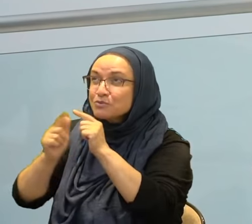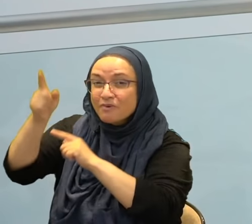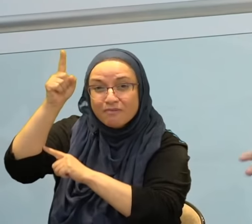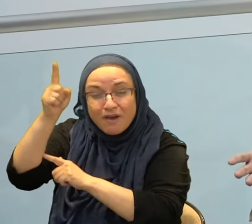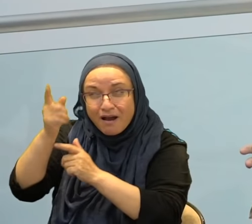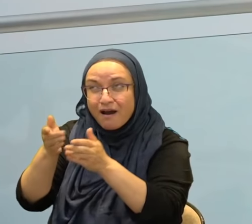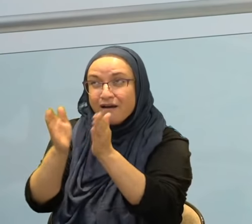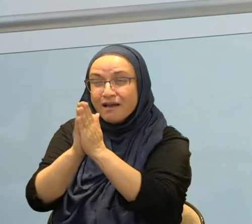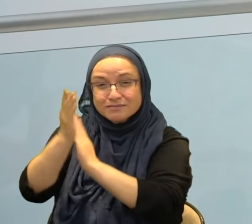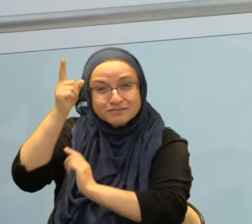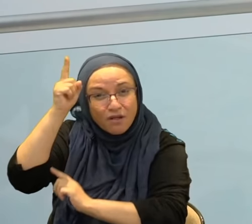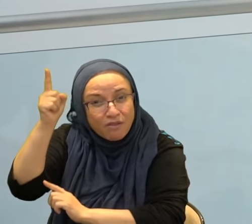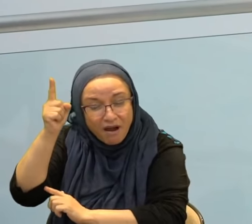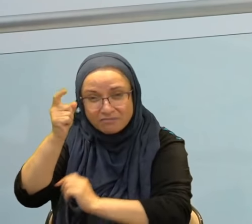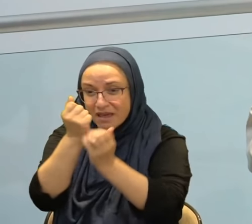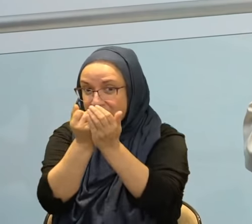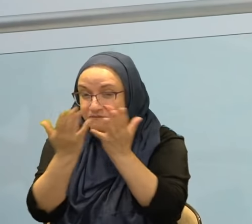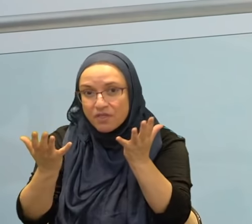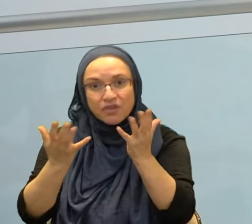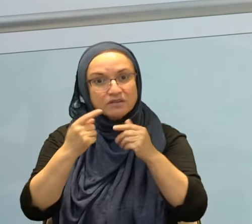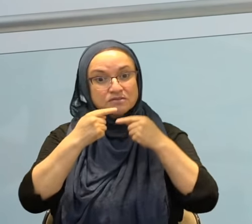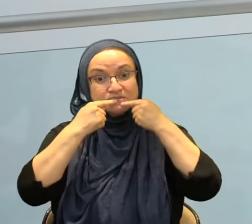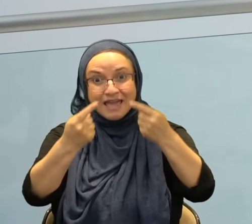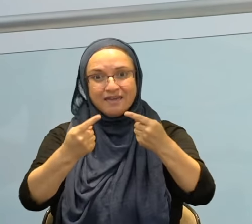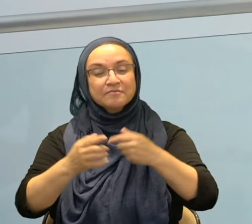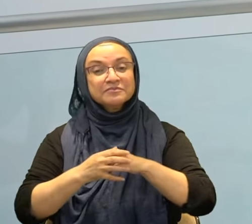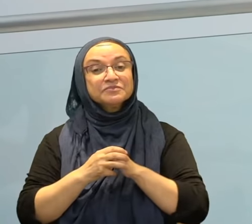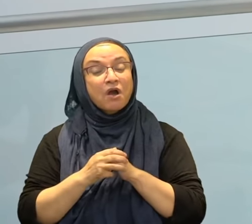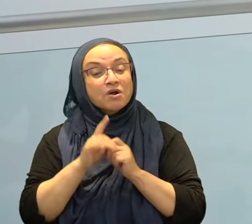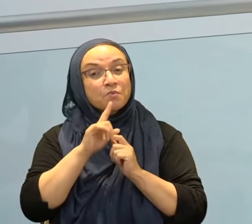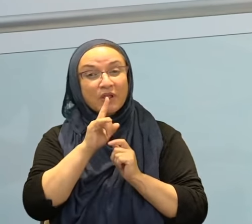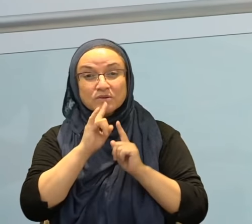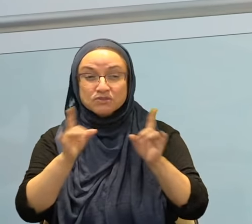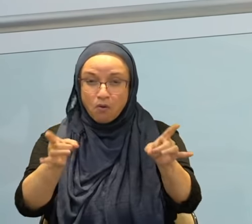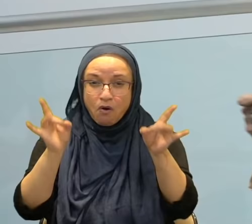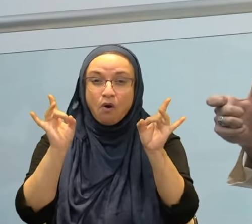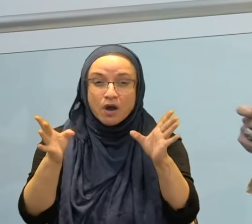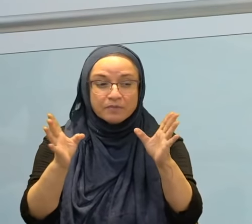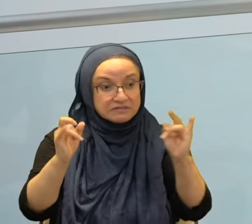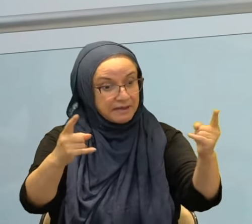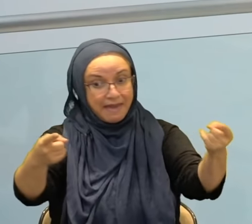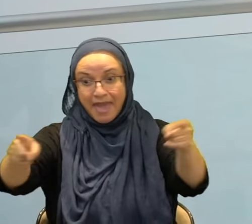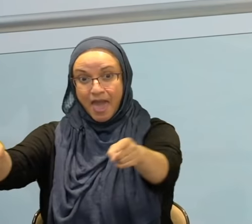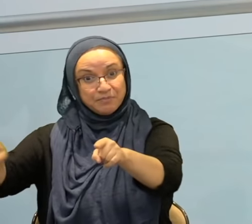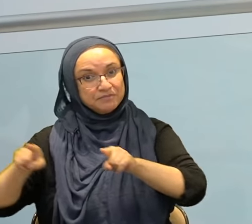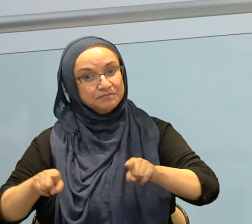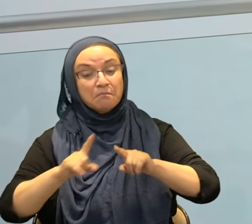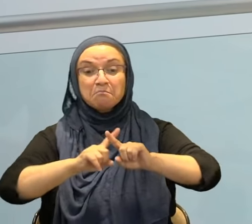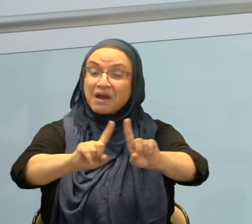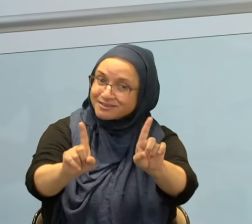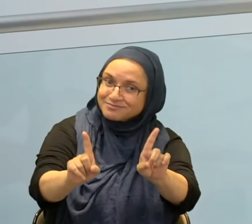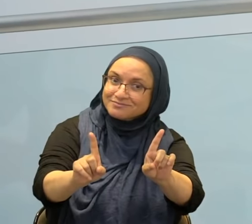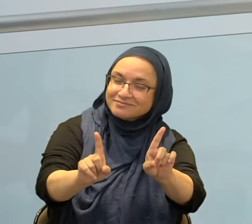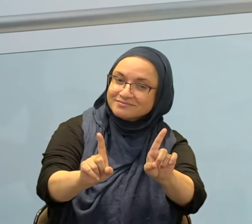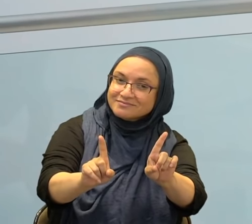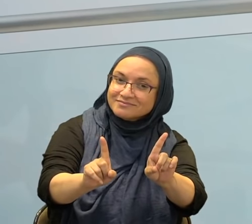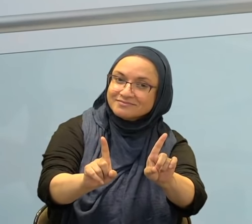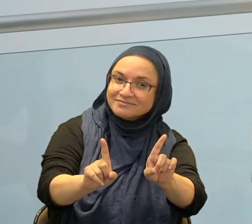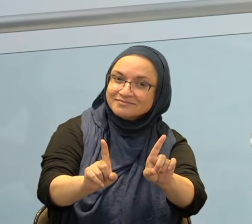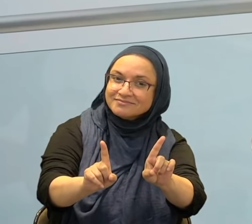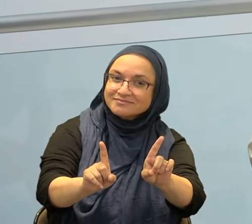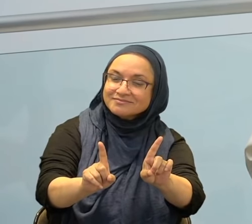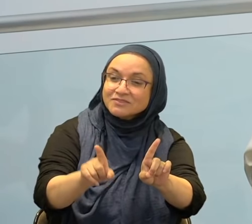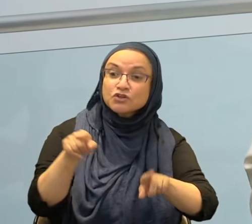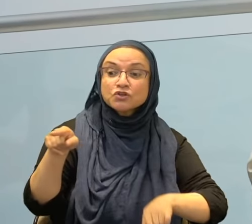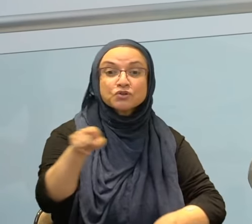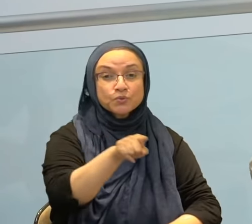things, certain things happen and you look back at that and you see that was a turning point. So your ego gets put to the side. you're humbled. And when you're humbled, you're in a